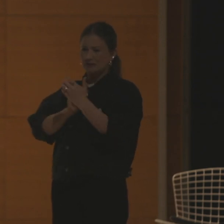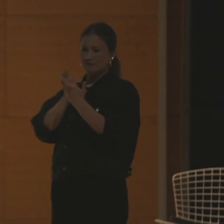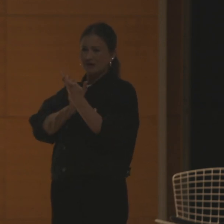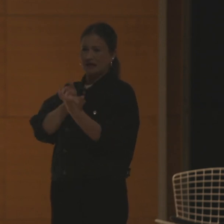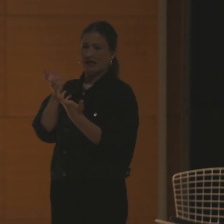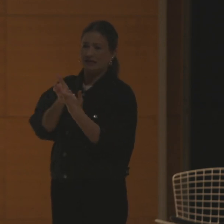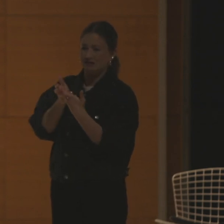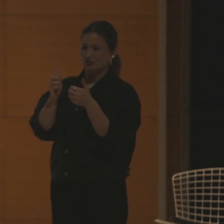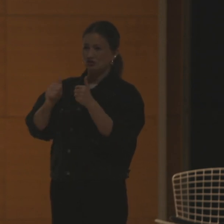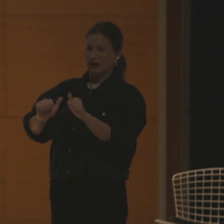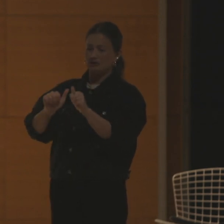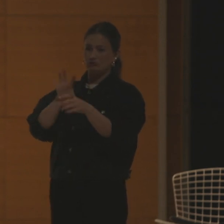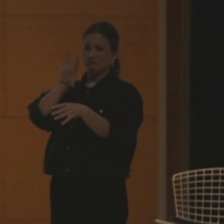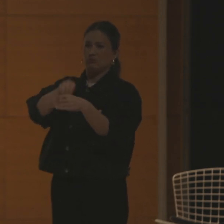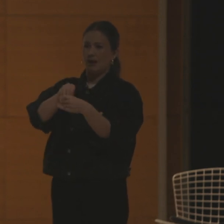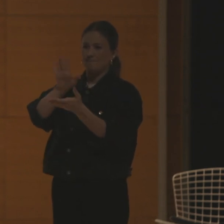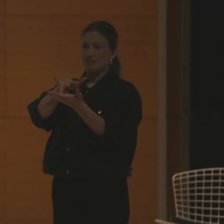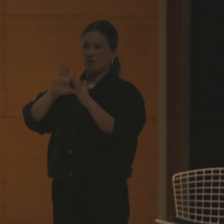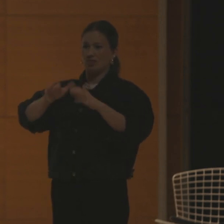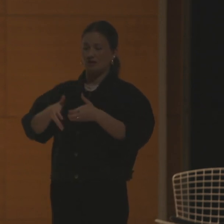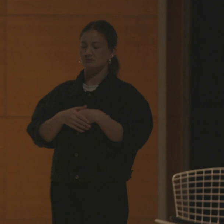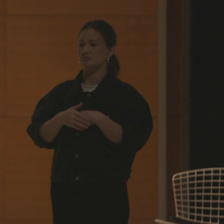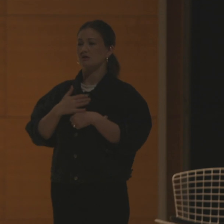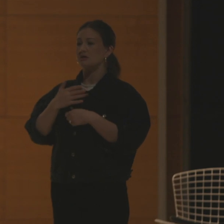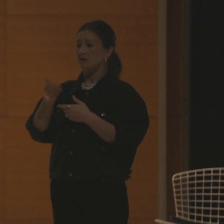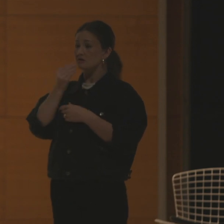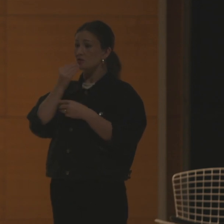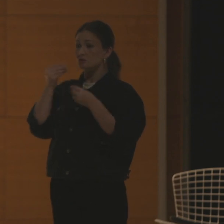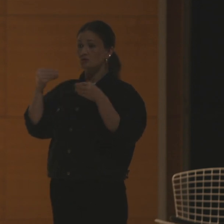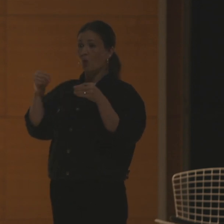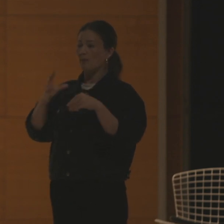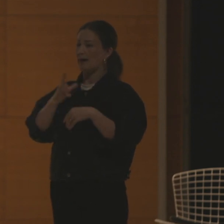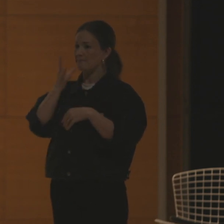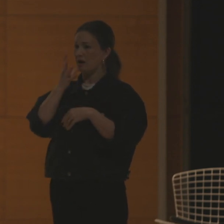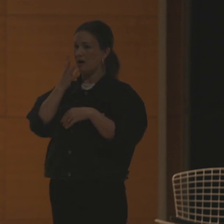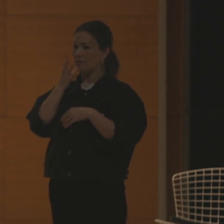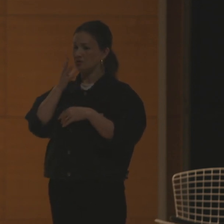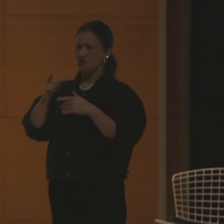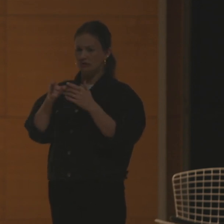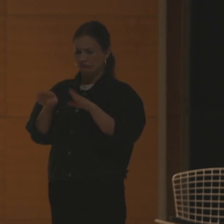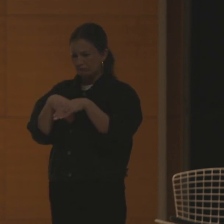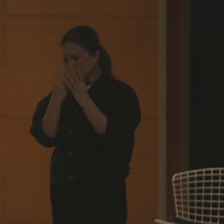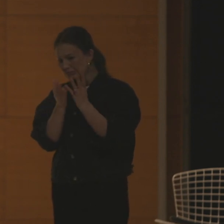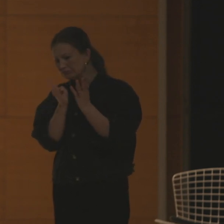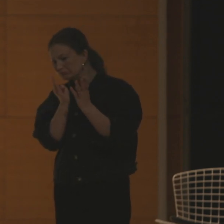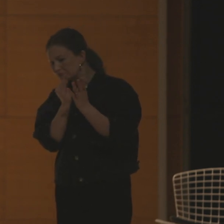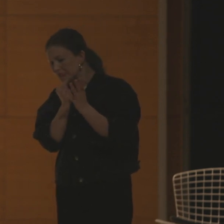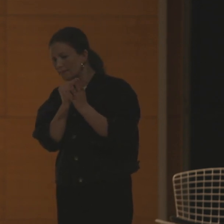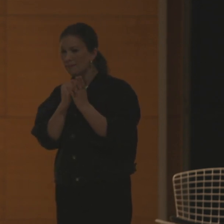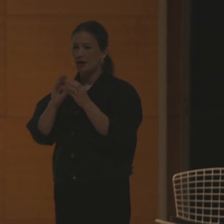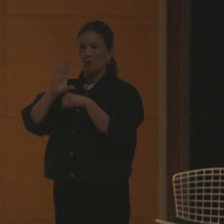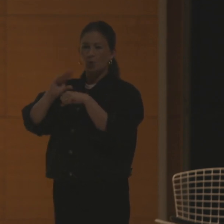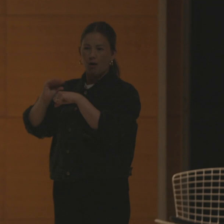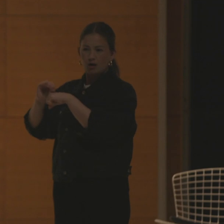to the middle class. At the grocery store, my mother paused in each aisle as she sifted through the stack of coupons she dutifully harvested from